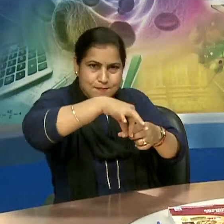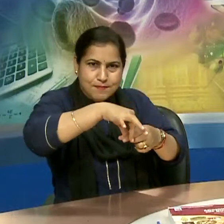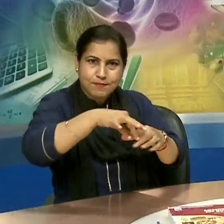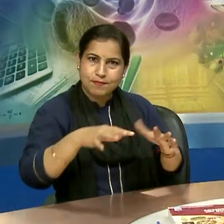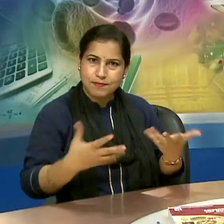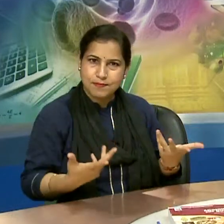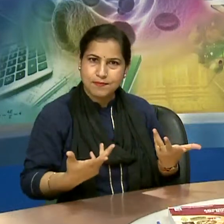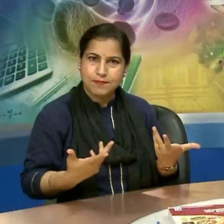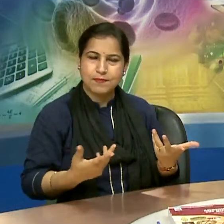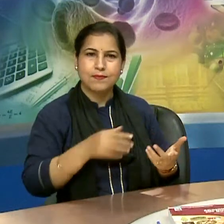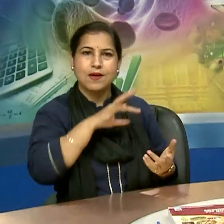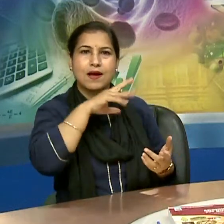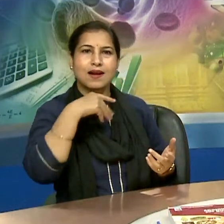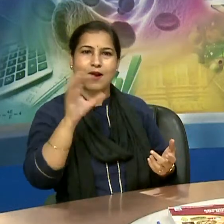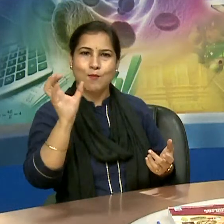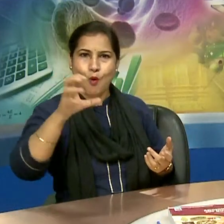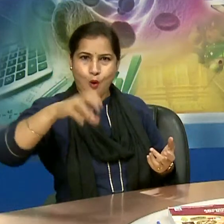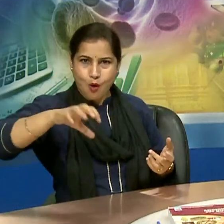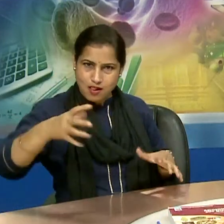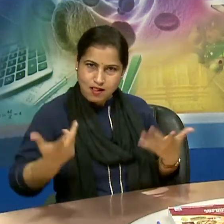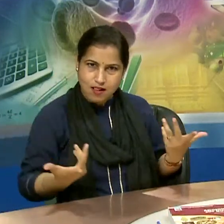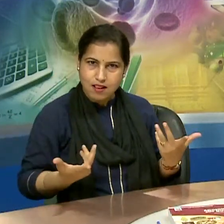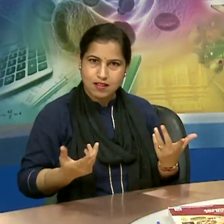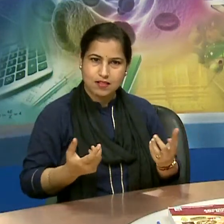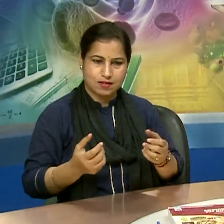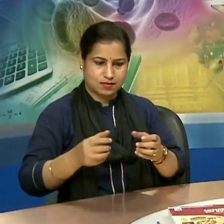U-clip, balls,